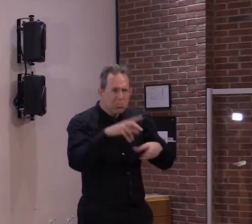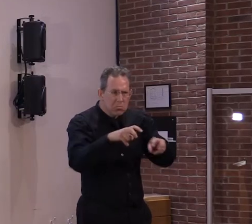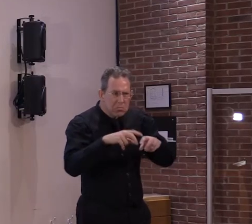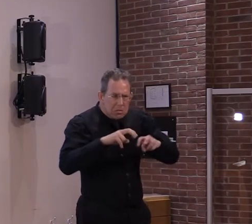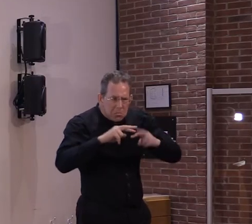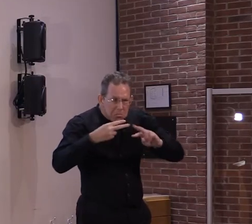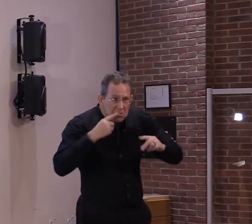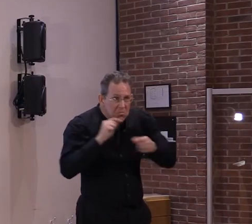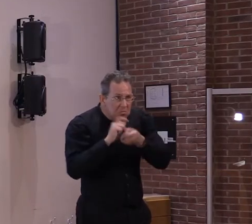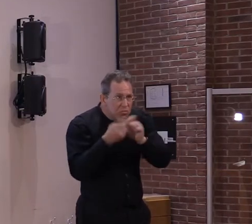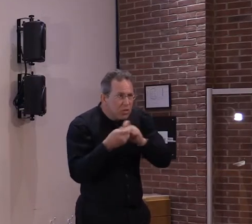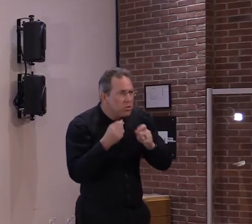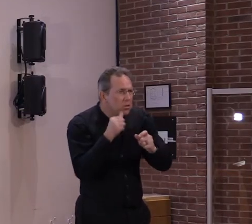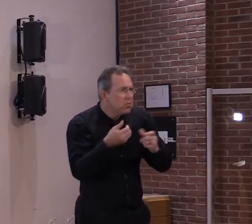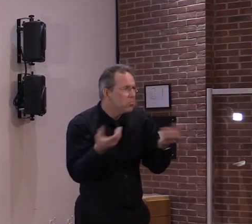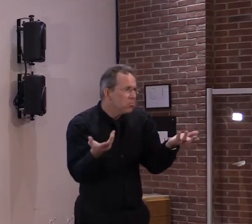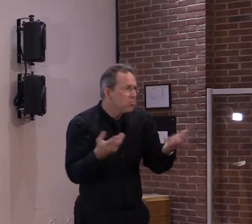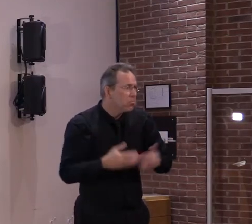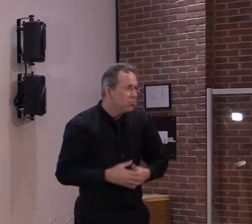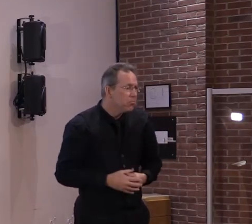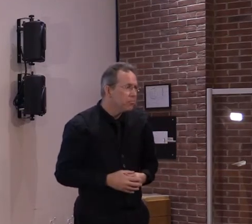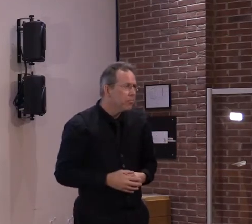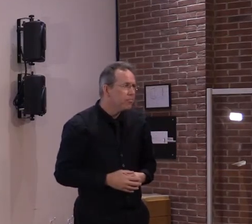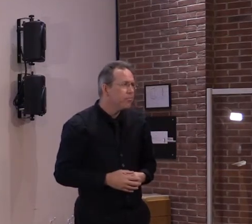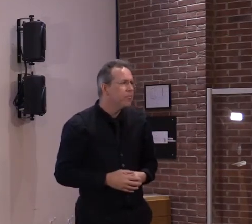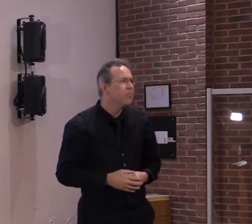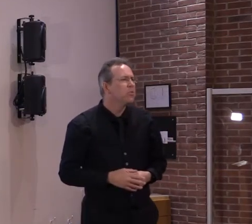strategic aspects that I mentioned.